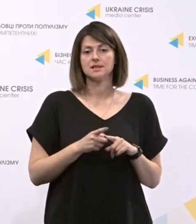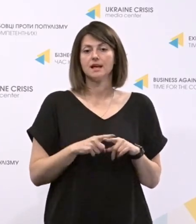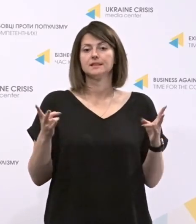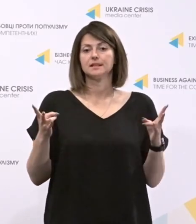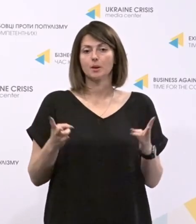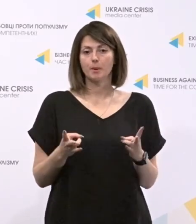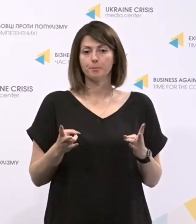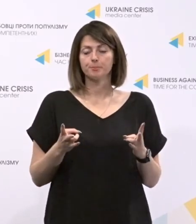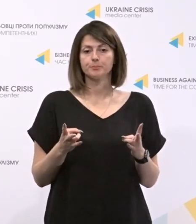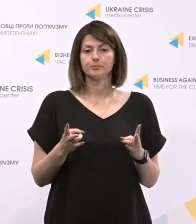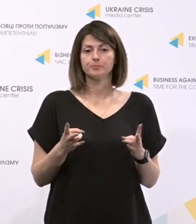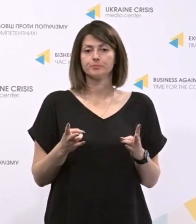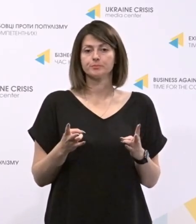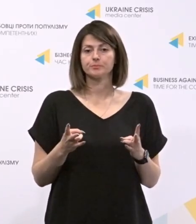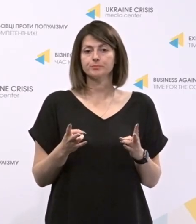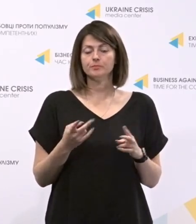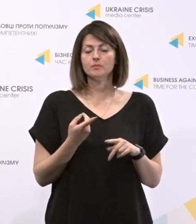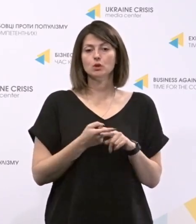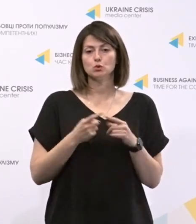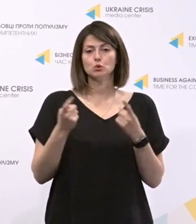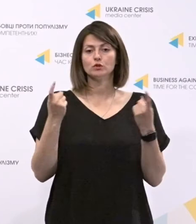can also address it to the police.